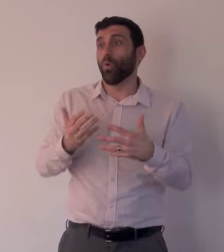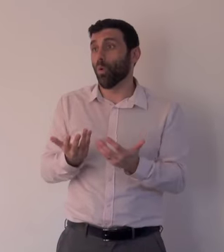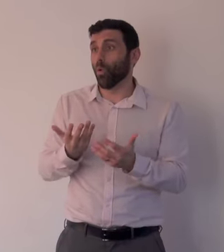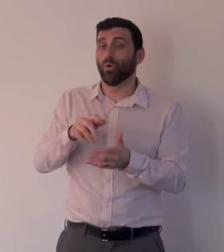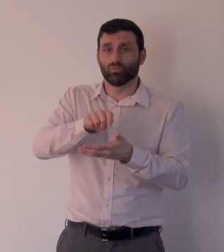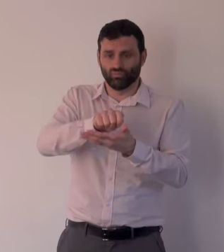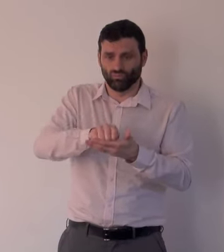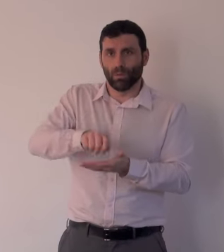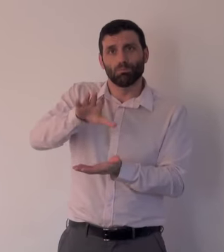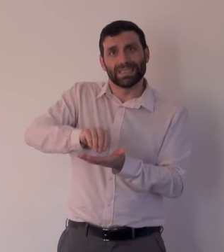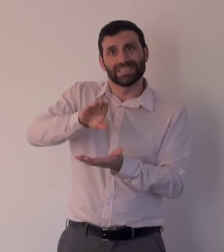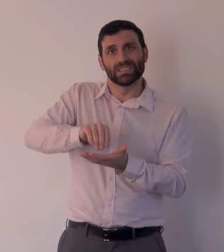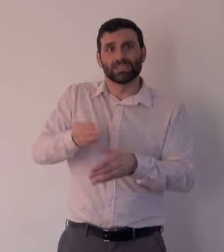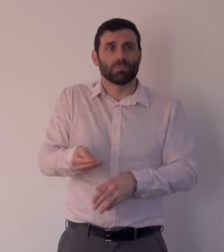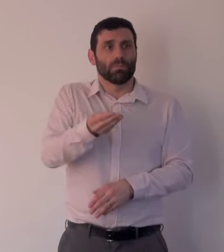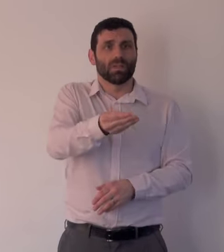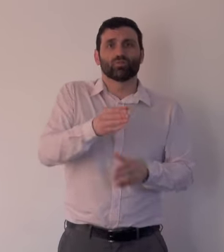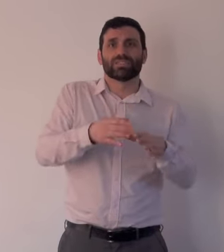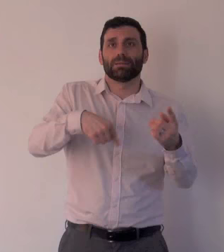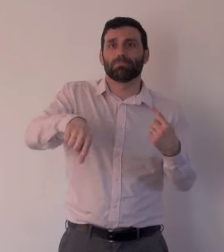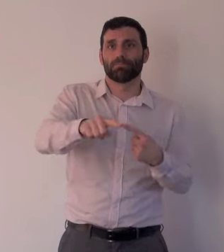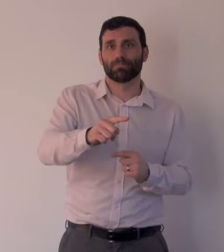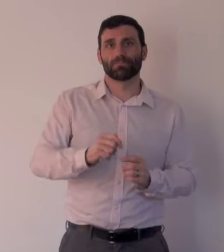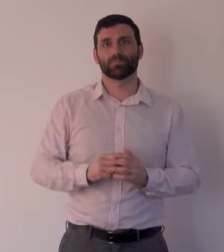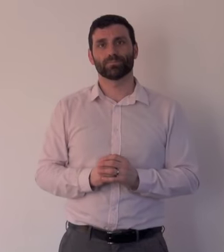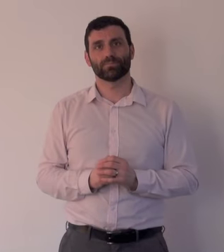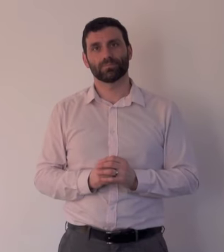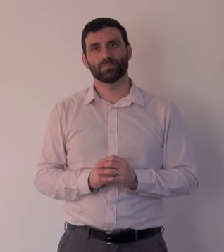perhaps to answer telephone calls and take messages for members of staff.